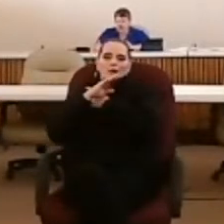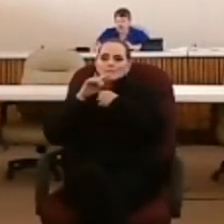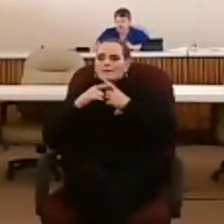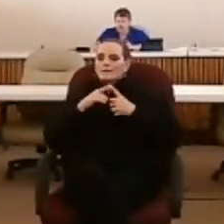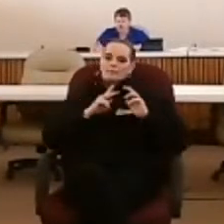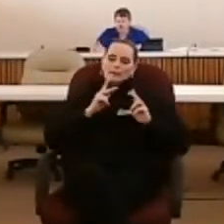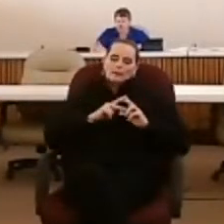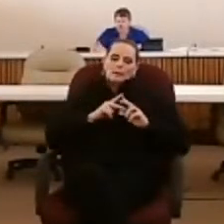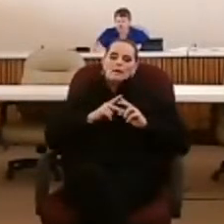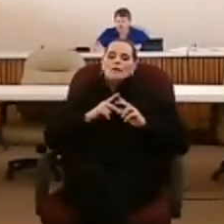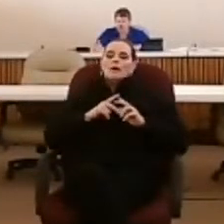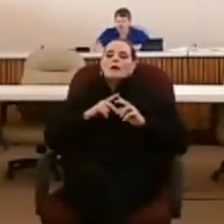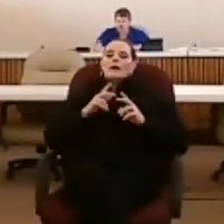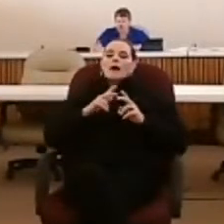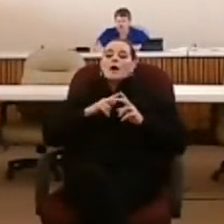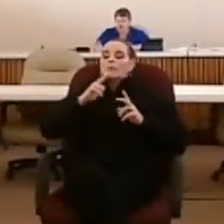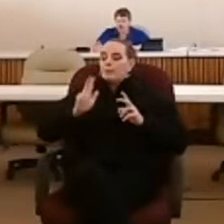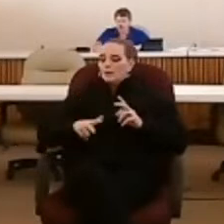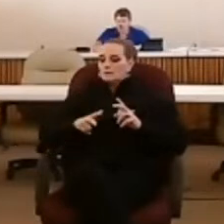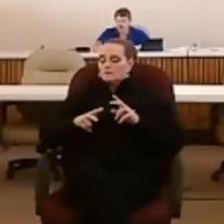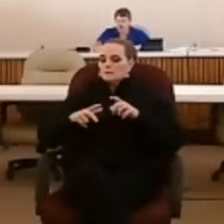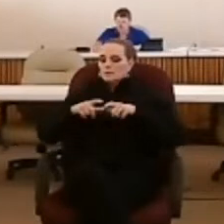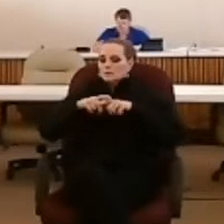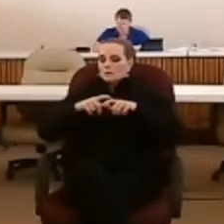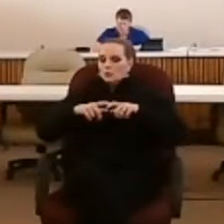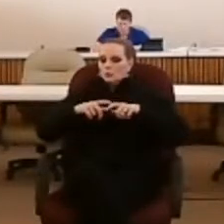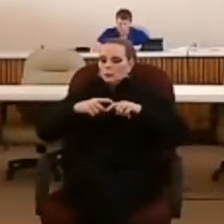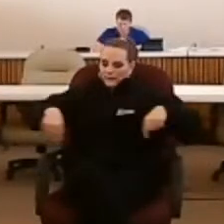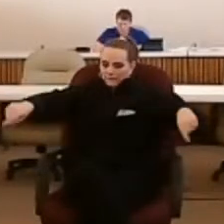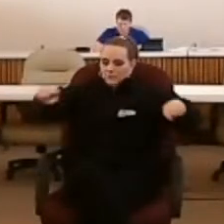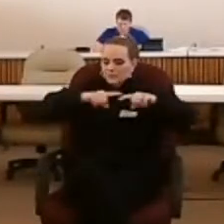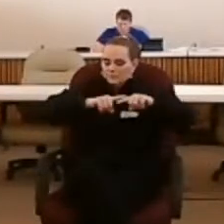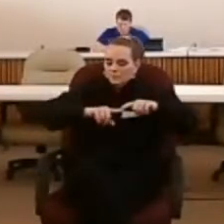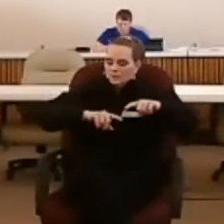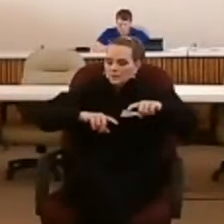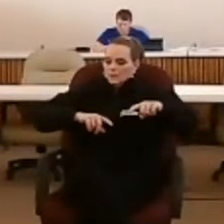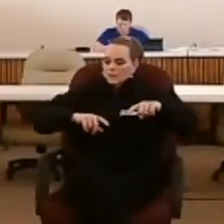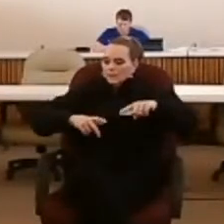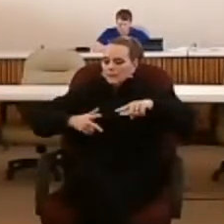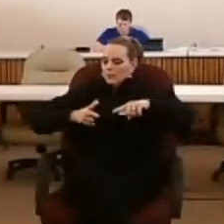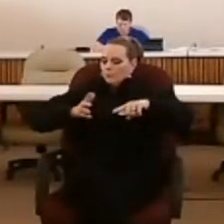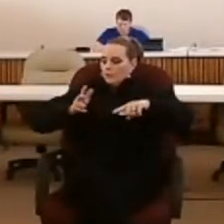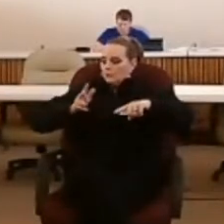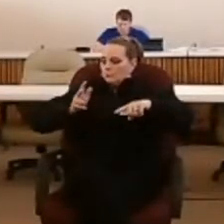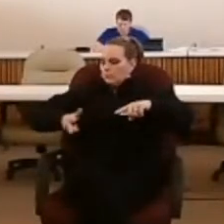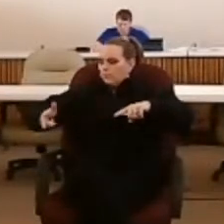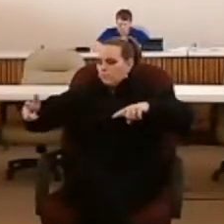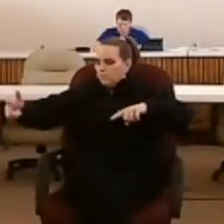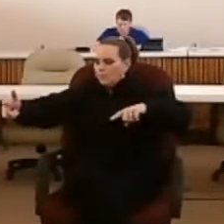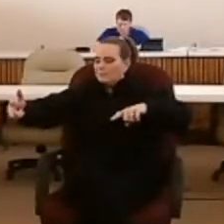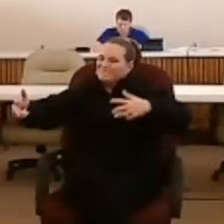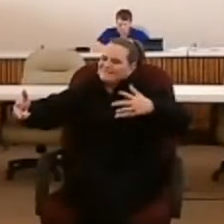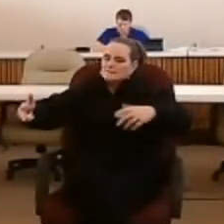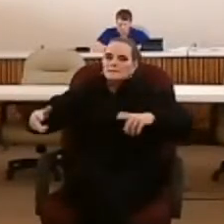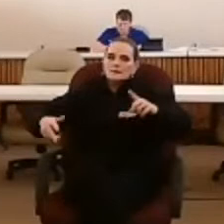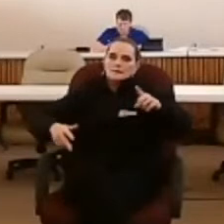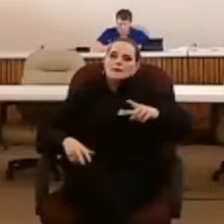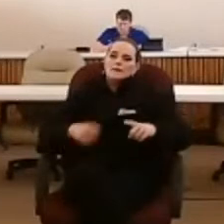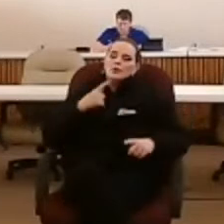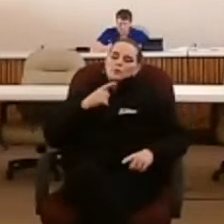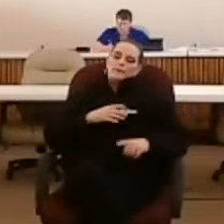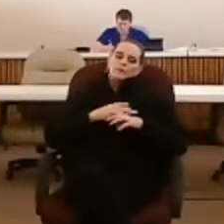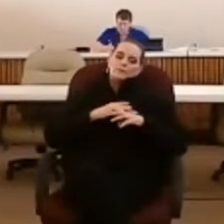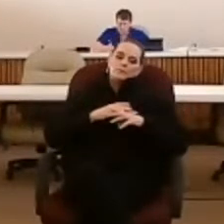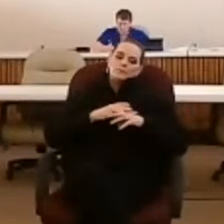on the outer, that it They really can't. They really can't park on the outer. If they do, it You're blocking completely, the mailbox or you're blocking the driveway.